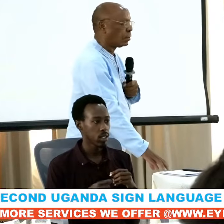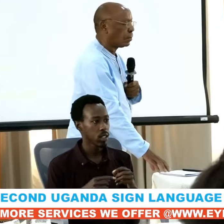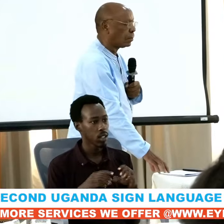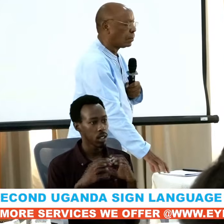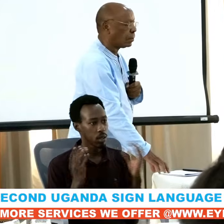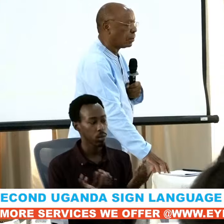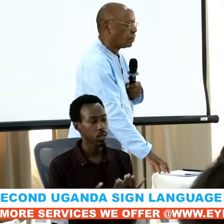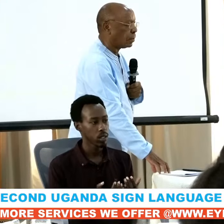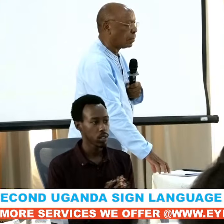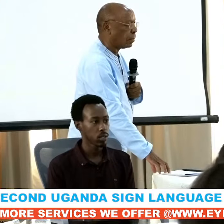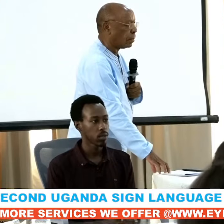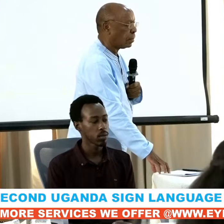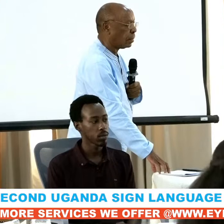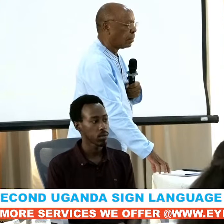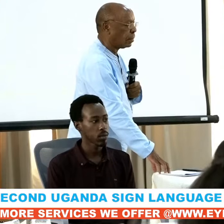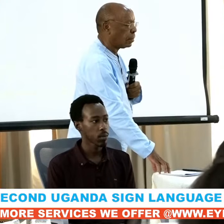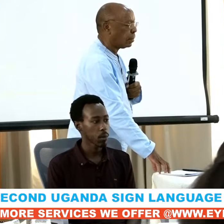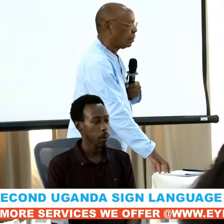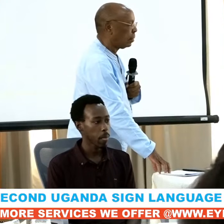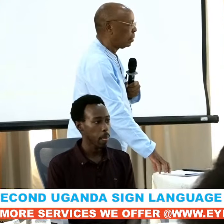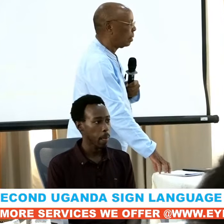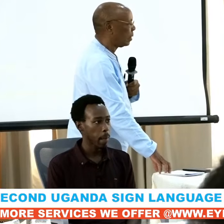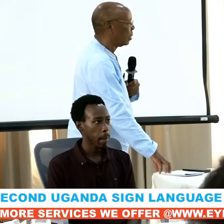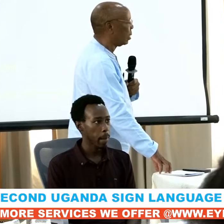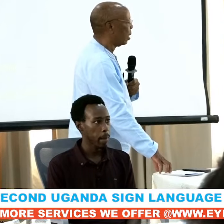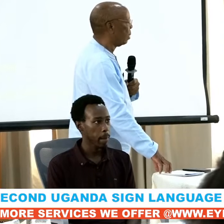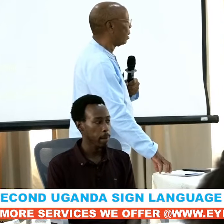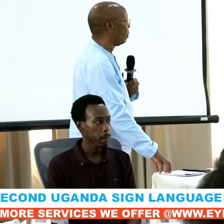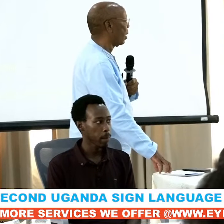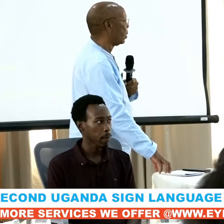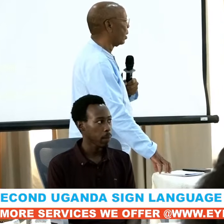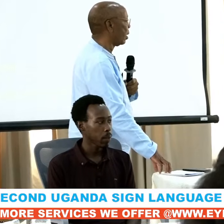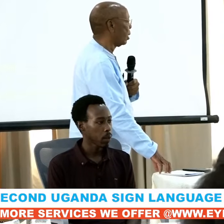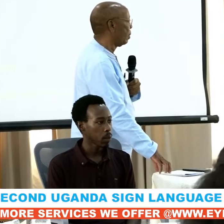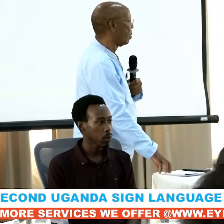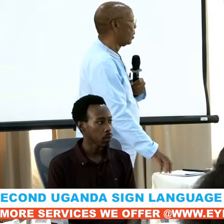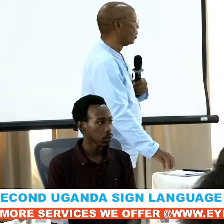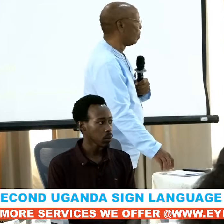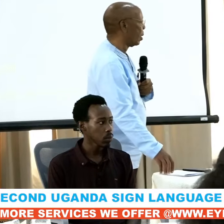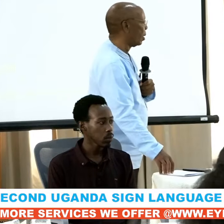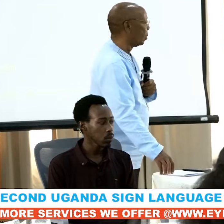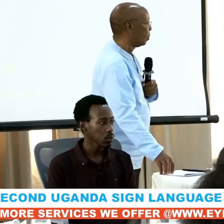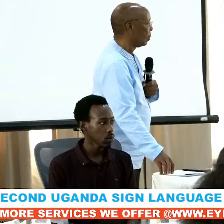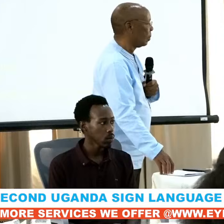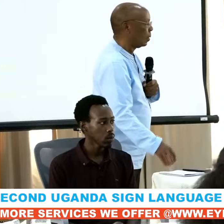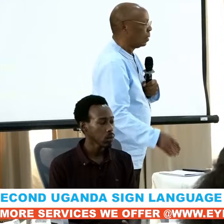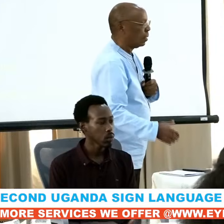to the Deputy Vice Chancellor of Academic Affairs and Academic Registrar